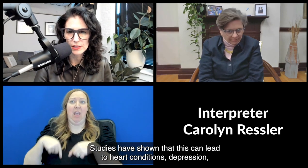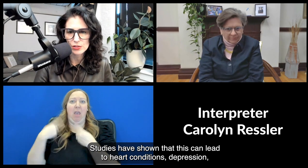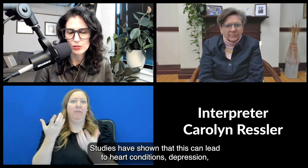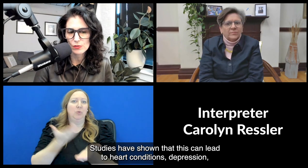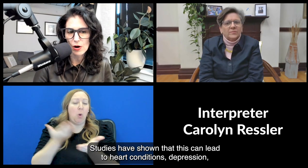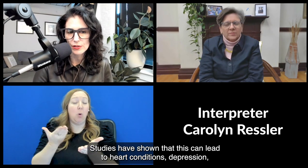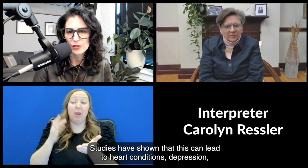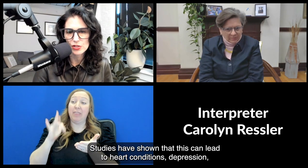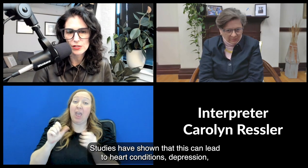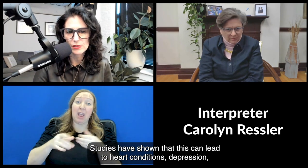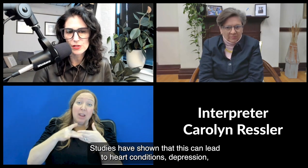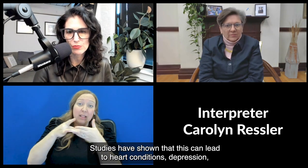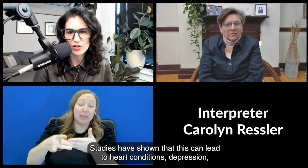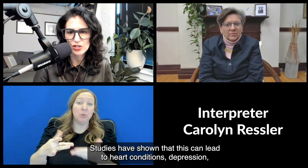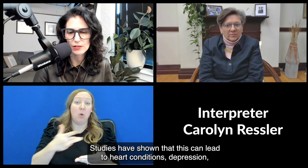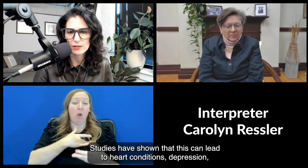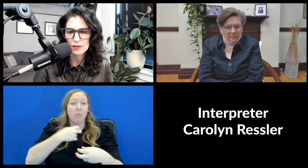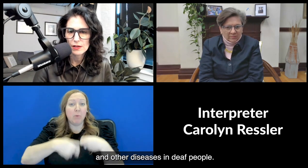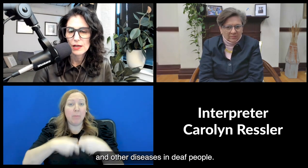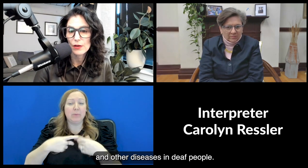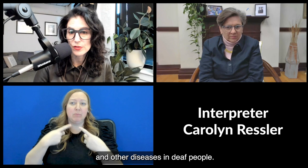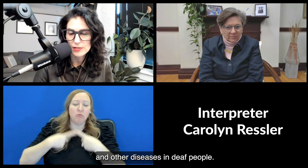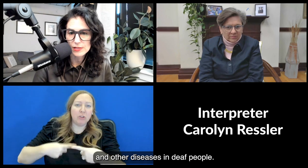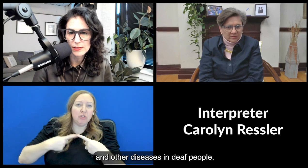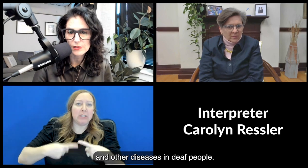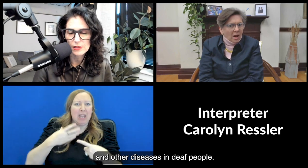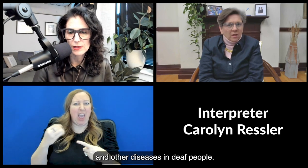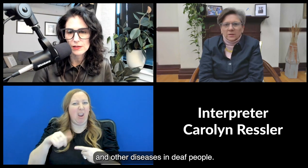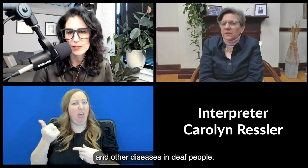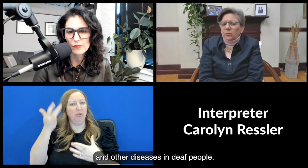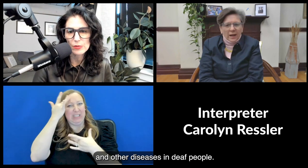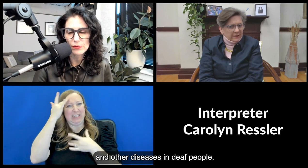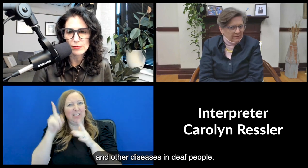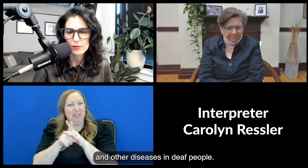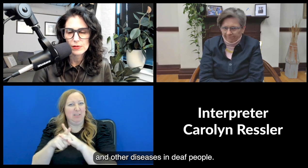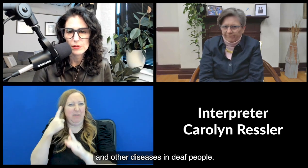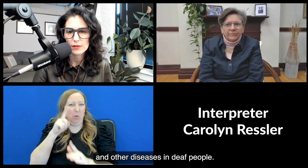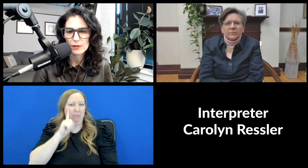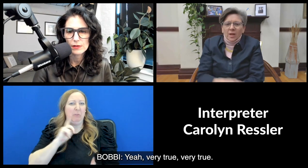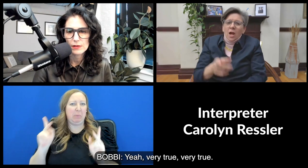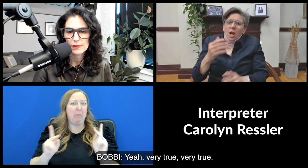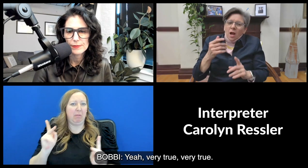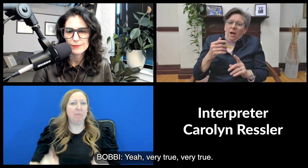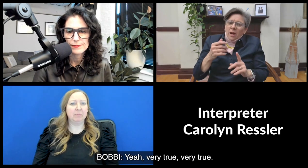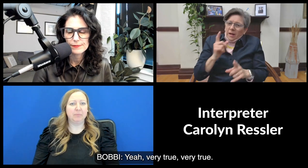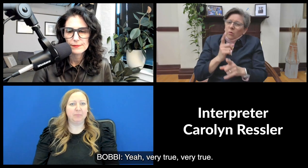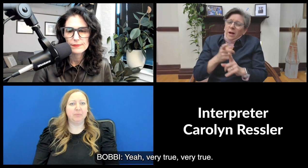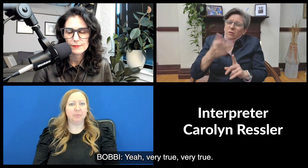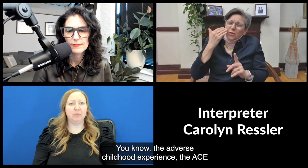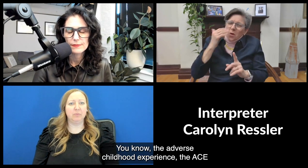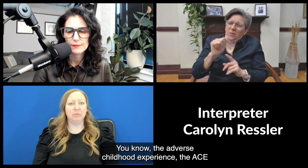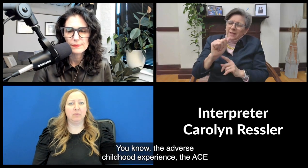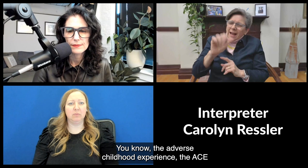this can lead to heart conditions, depression, and other diseases in deaf people. Yeah, very